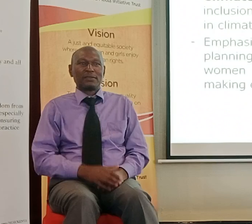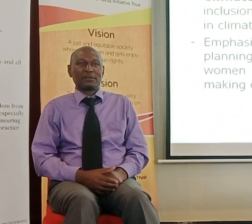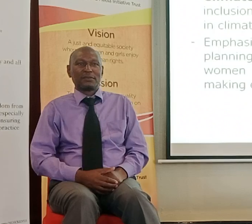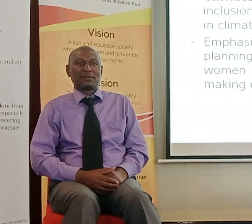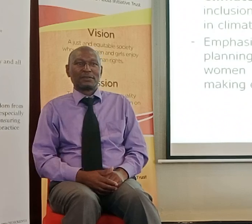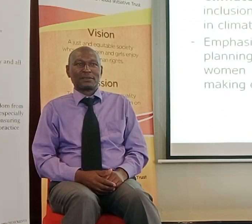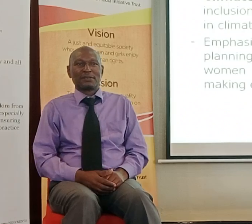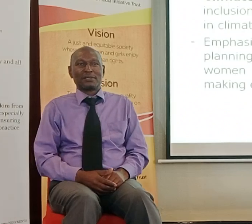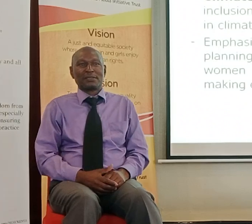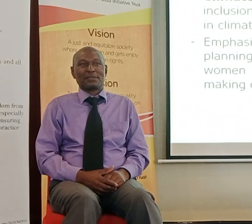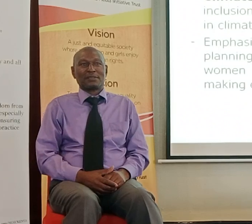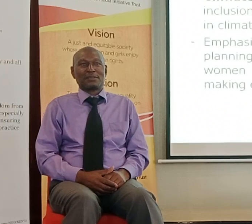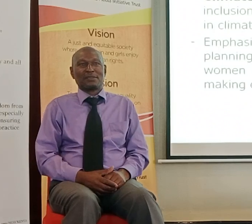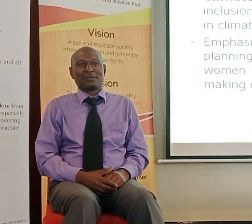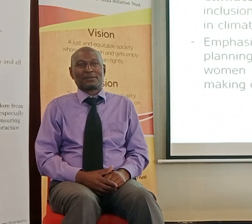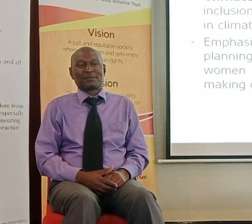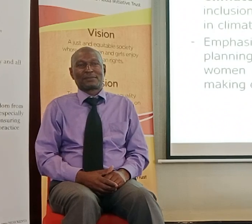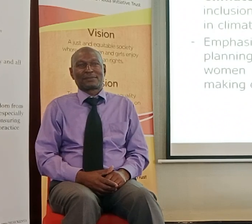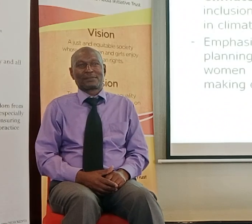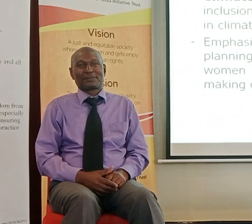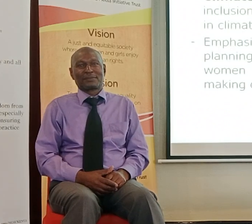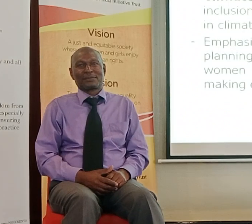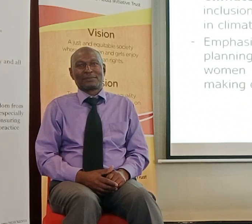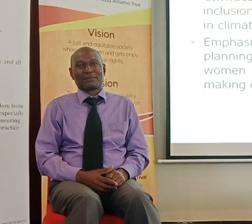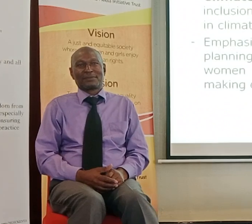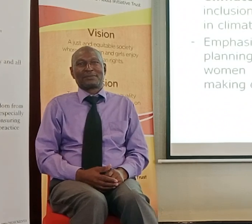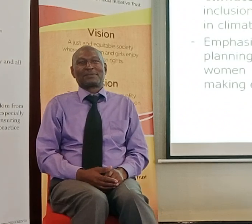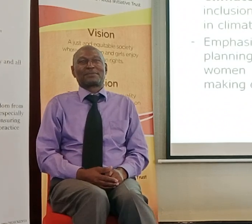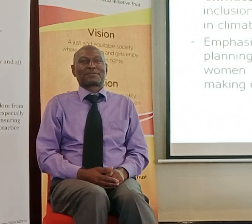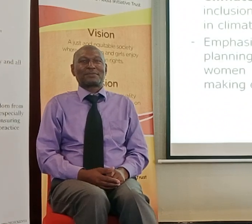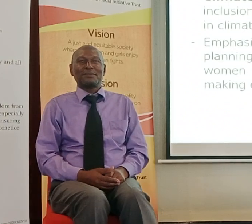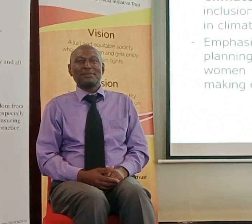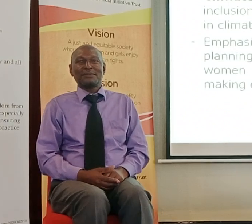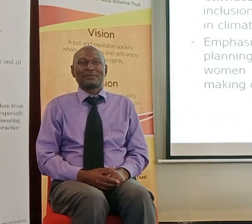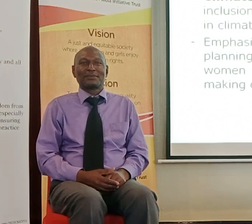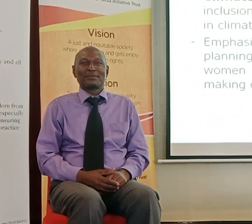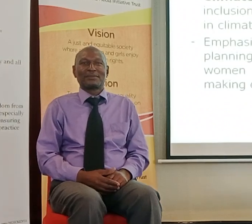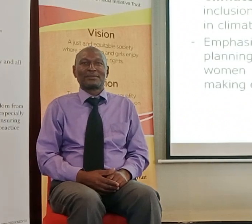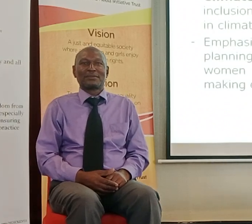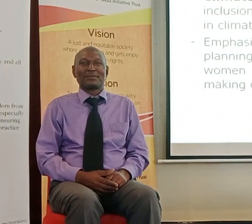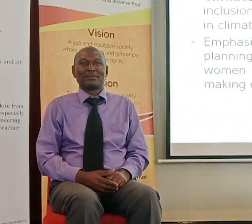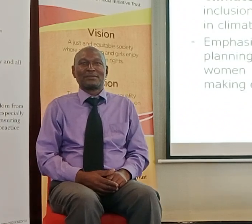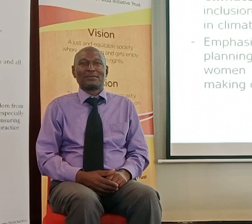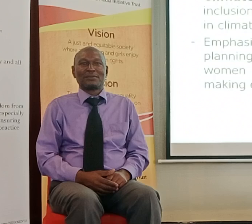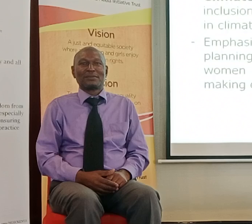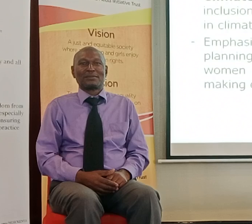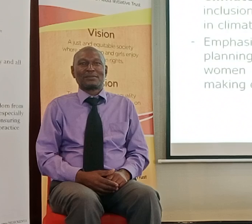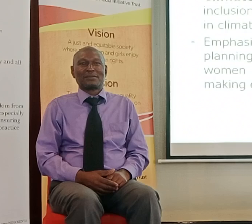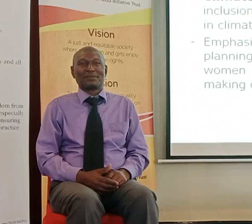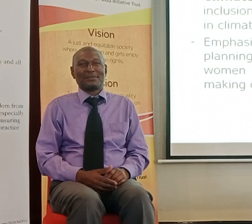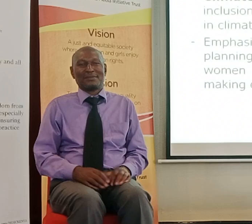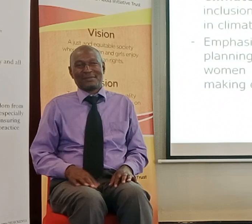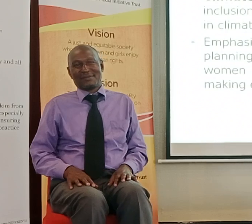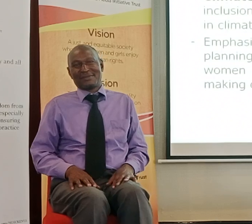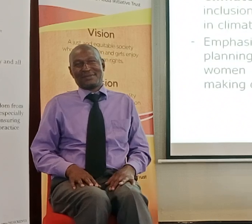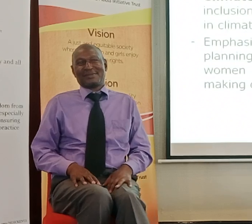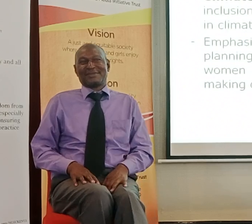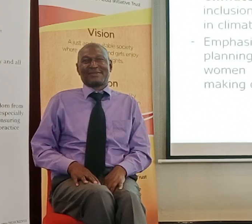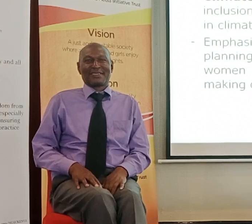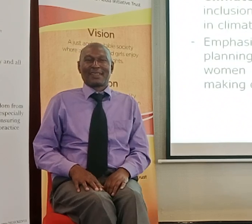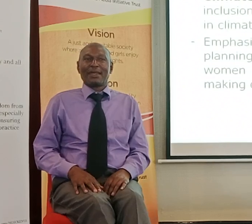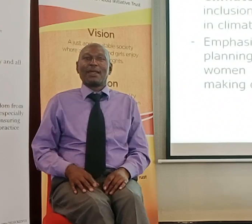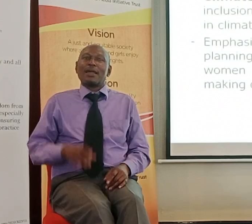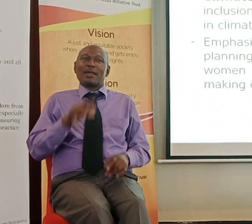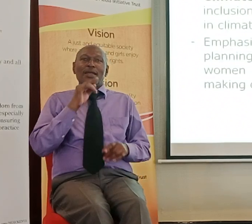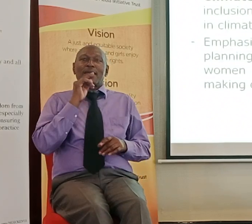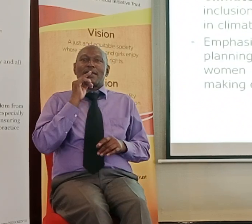end. So if you don't listen, those who are talking to each other, I'm just seeing you. I pity you. So in